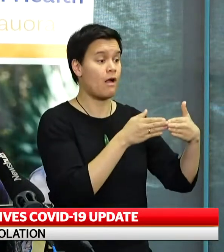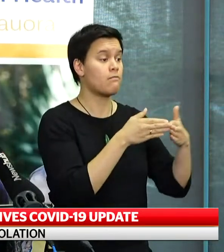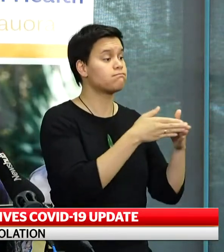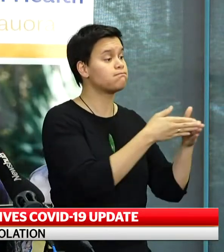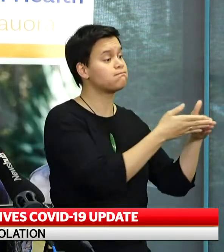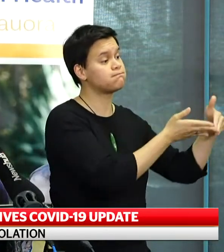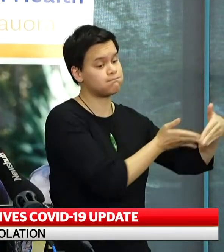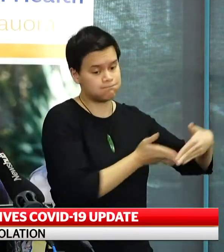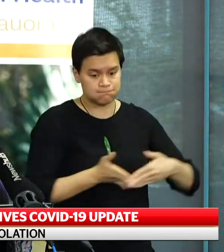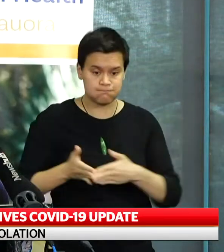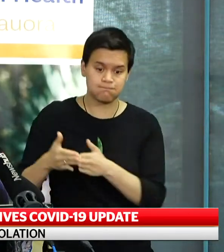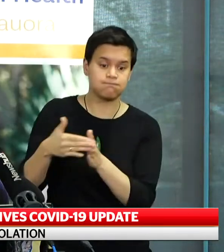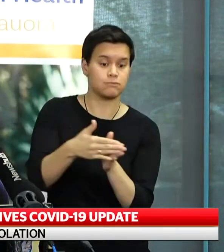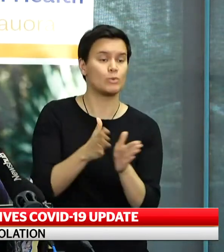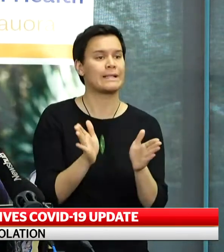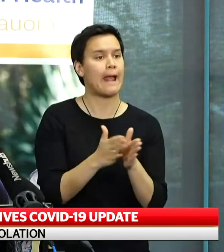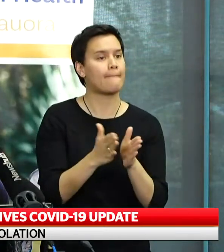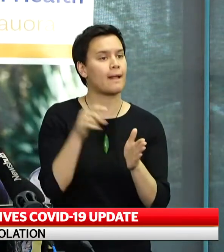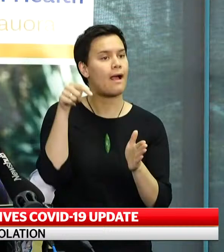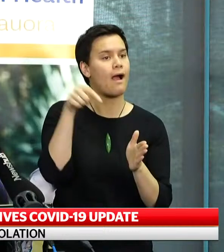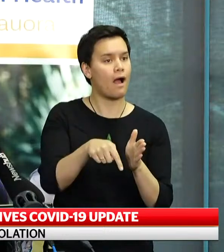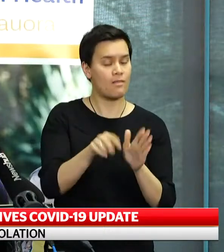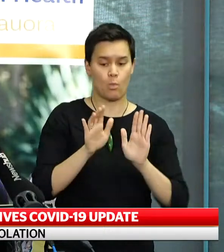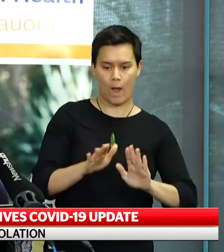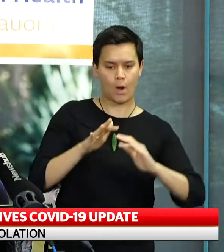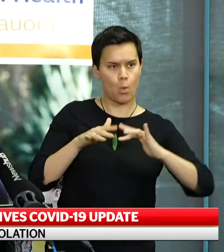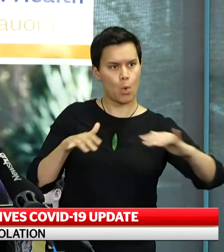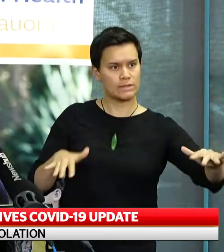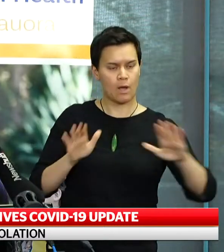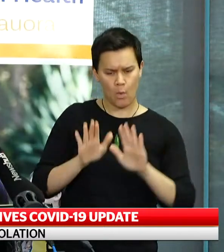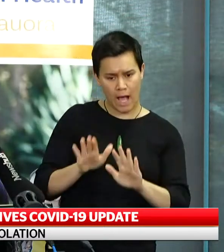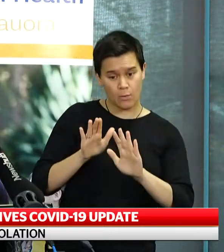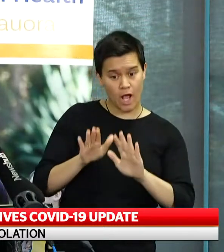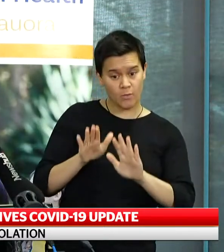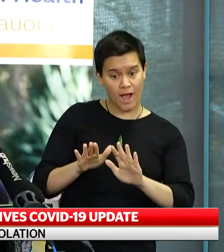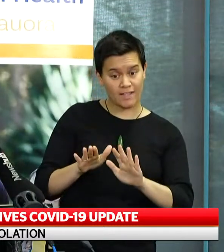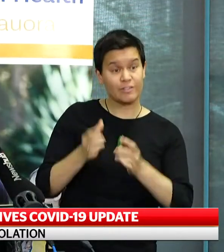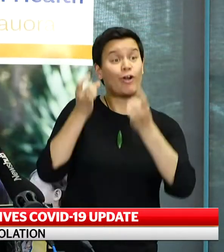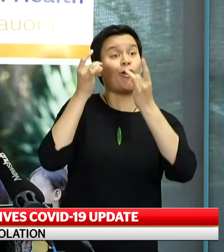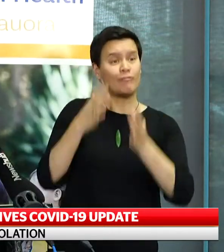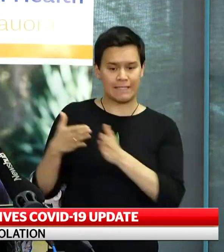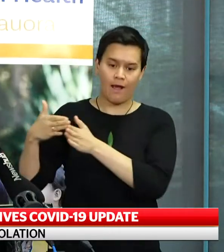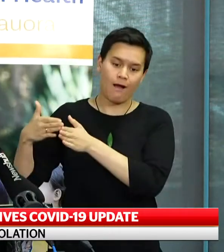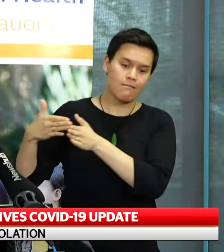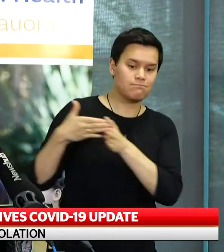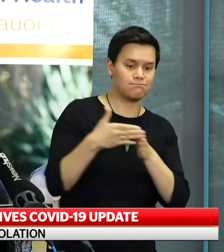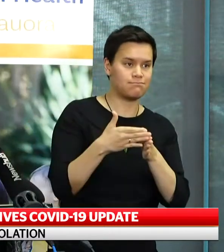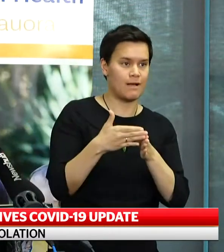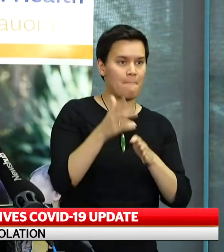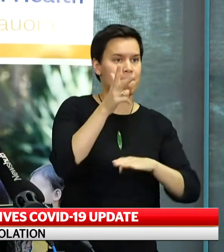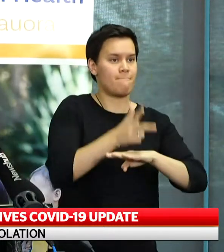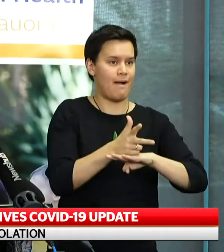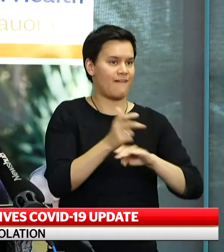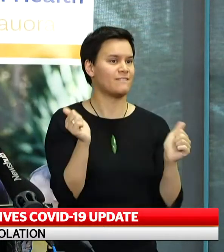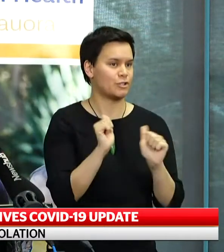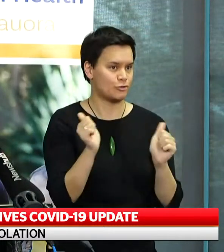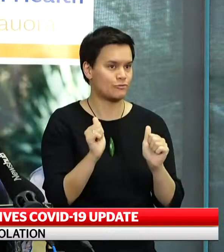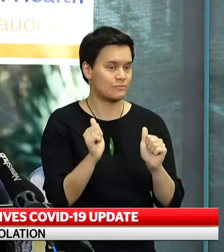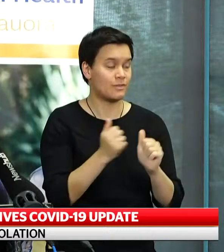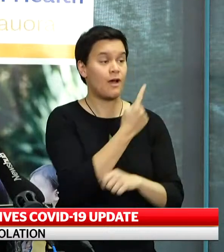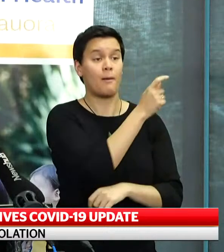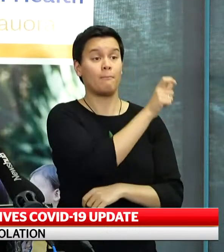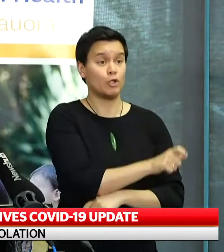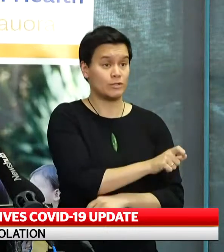now docked at the Napier port this morning. The port's agent has gone on board and can confirm that not only did the